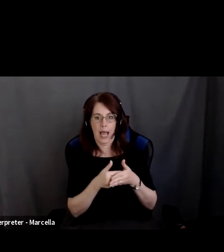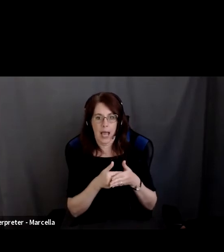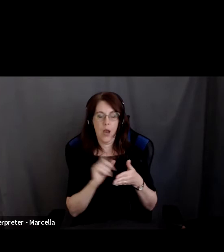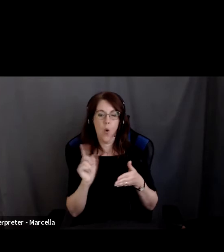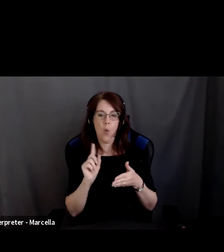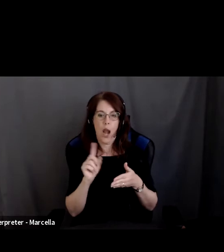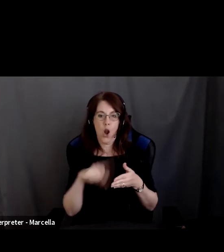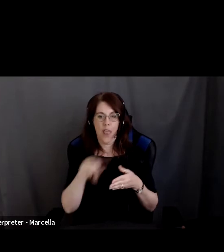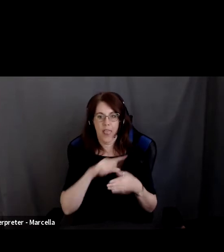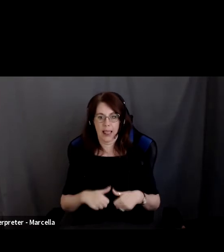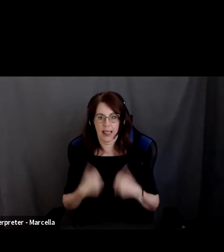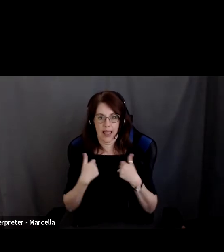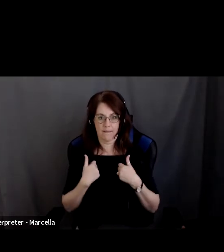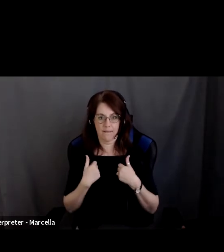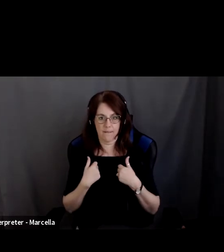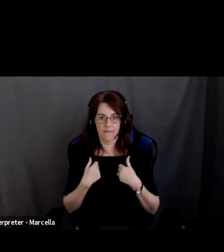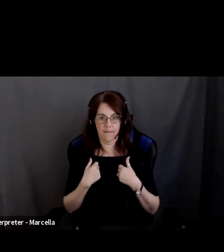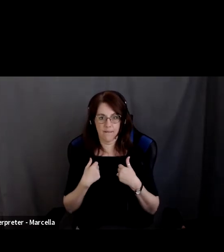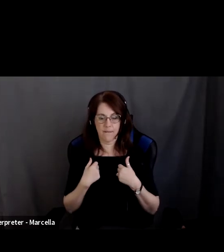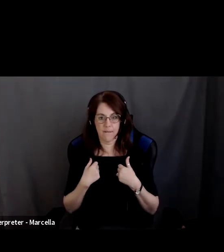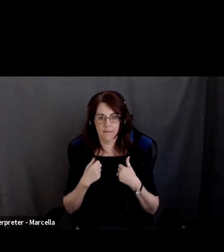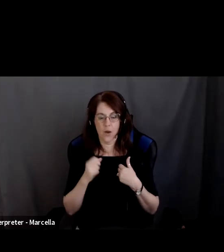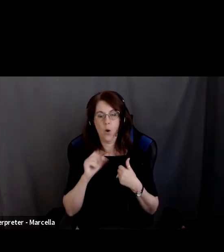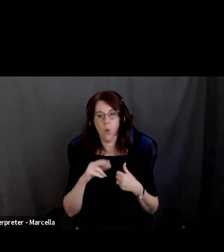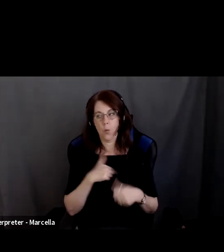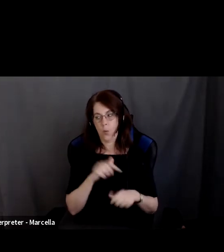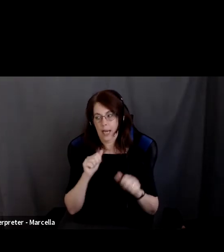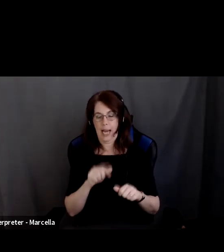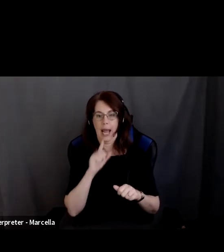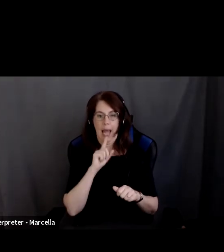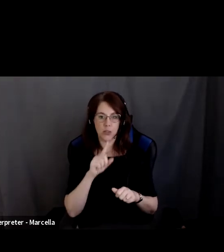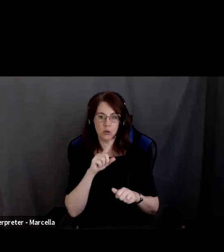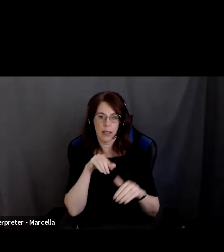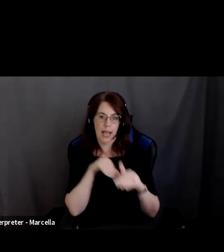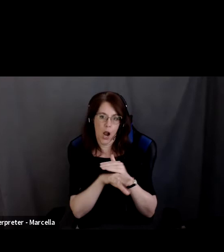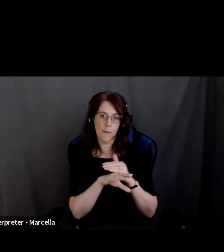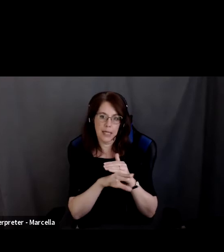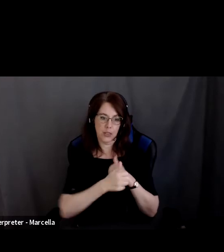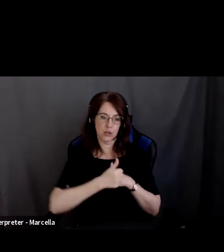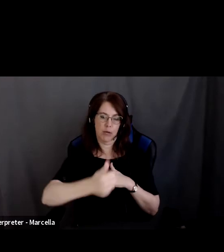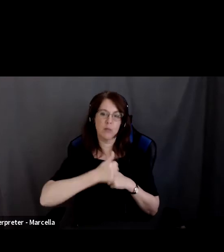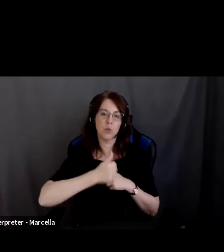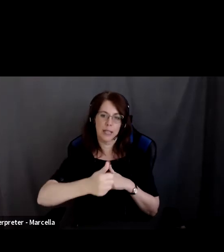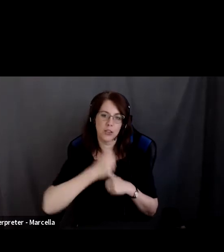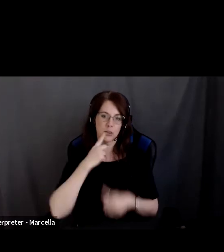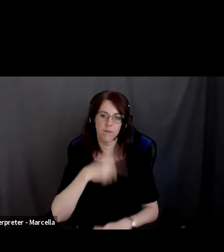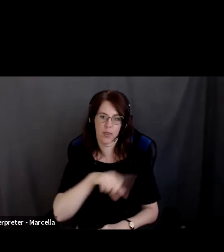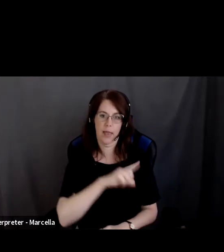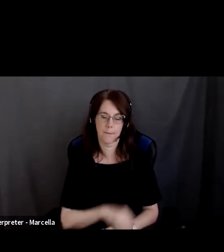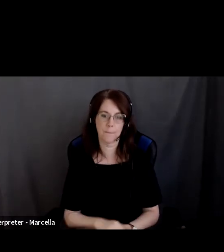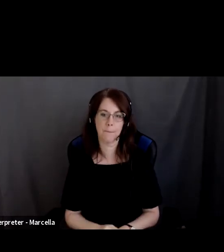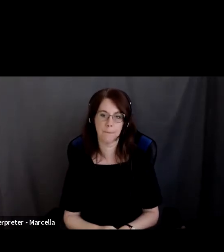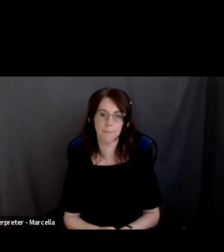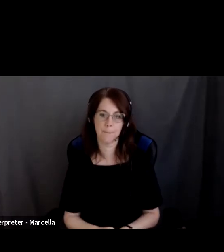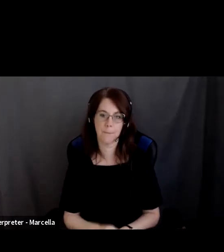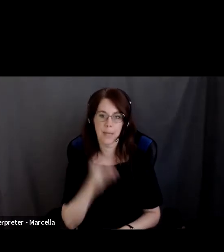they live, or we can actually accommodate transportation for them if